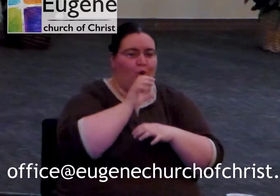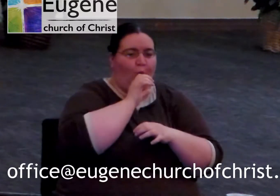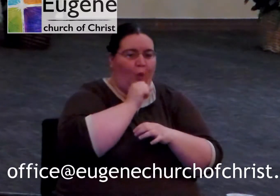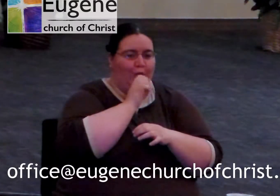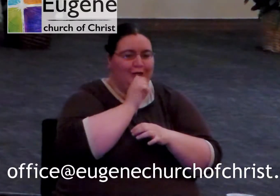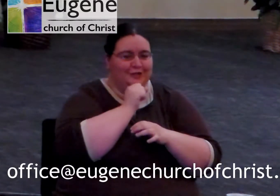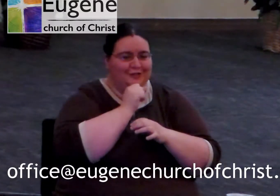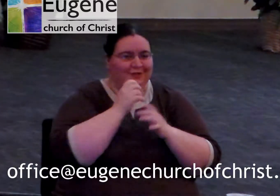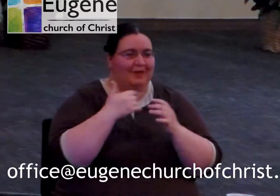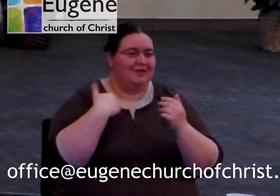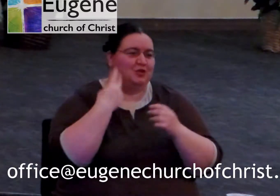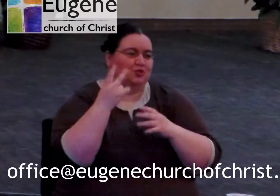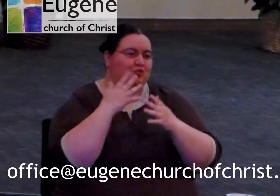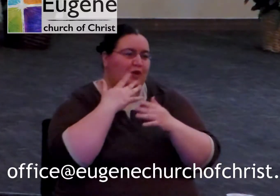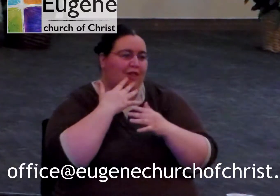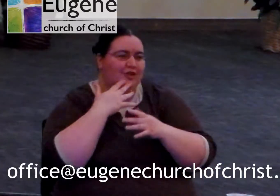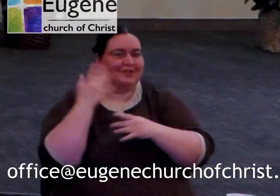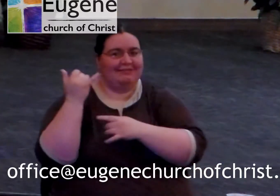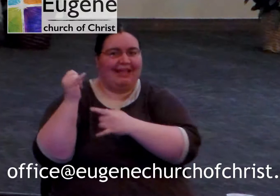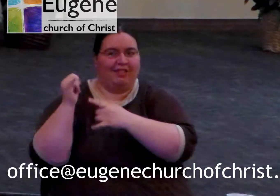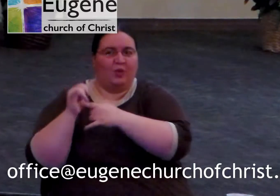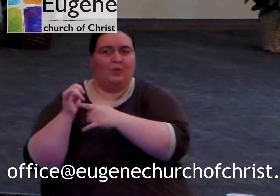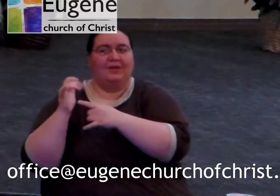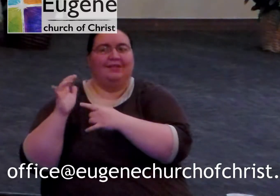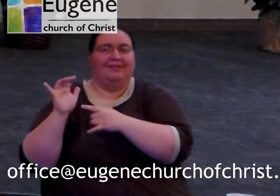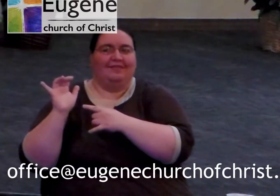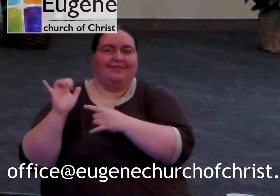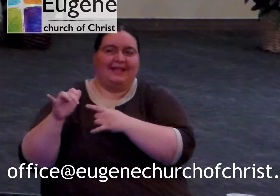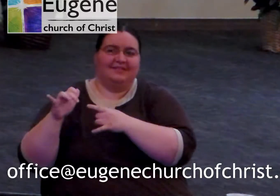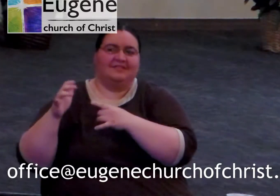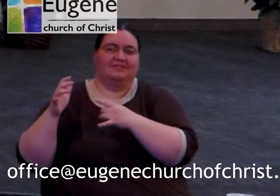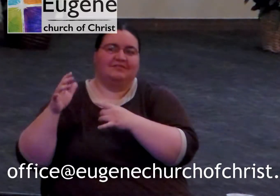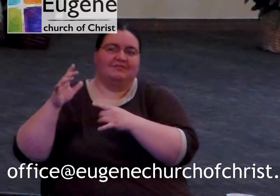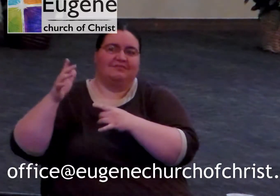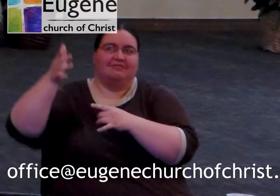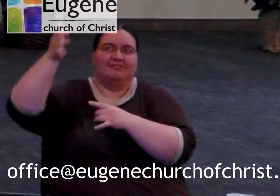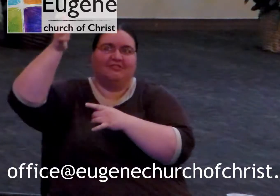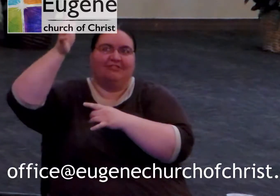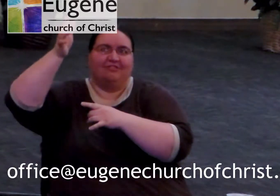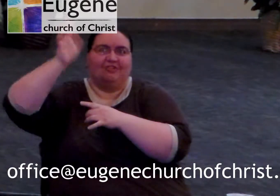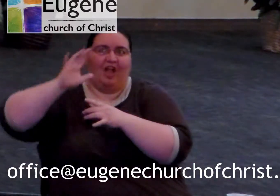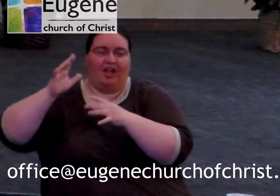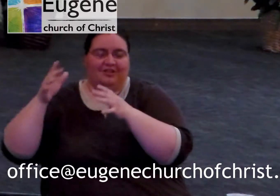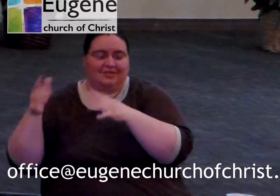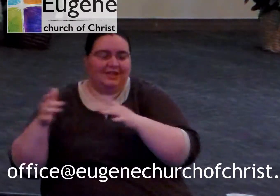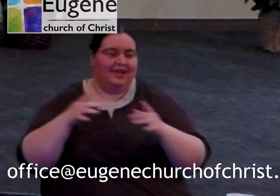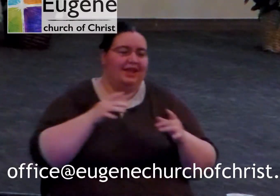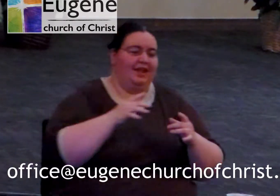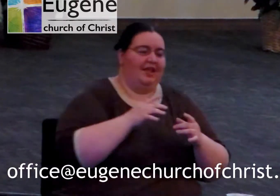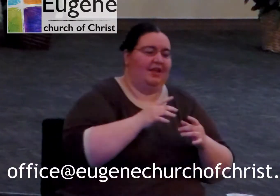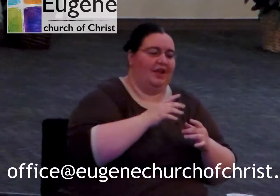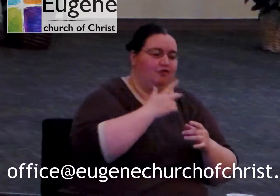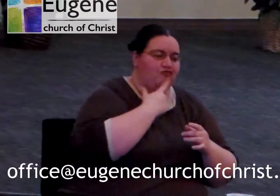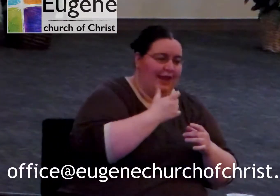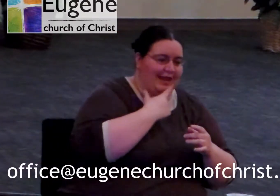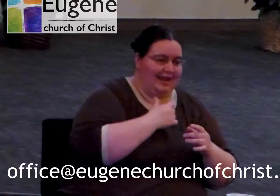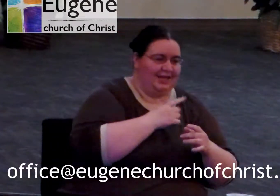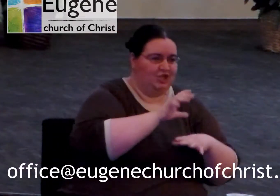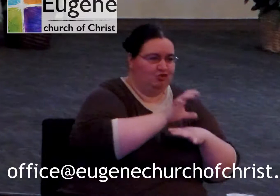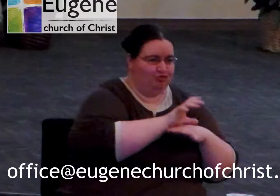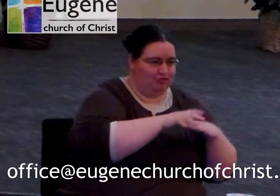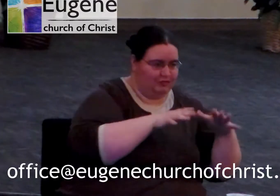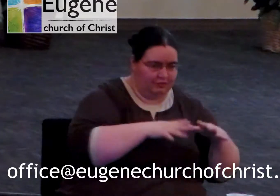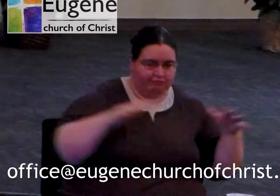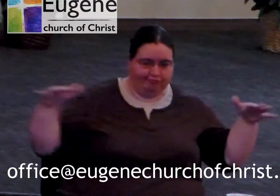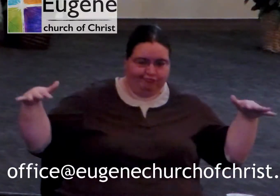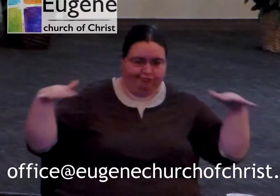us avoid a lot of the other things that come in. So we're all about small groups, and we're all about these 5 essentials of Orange. Once